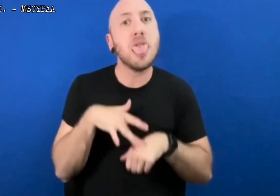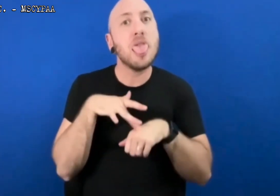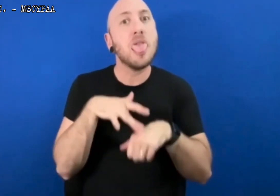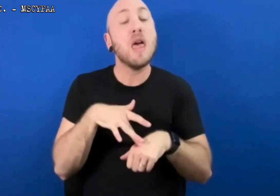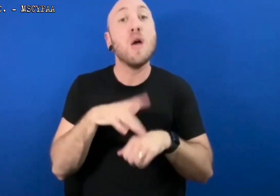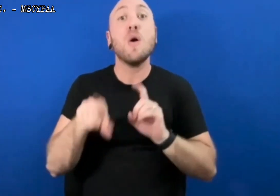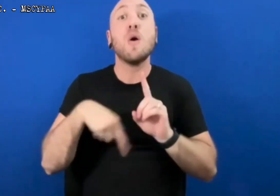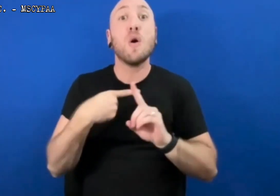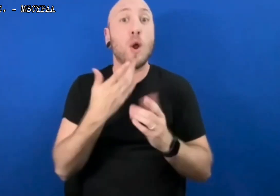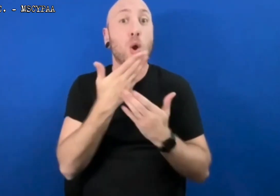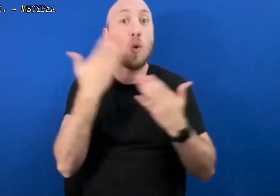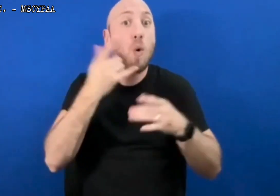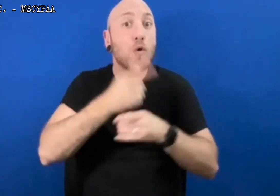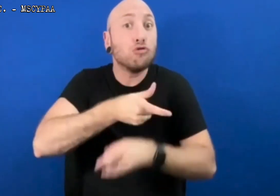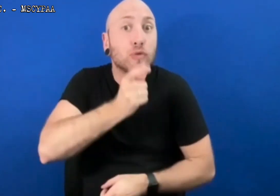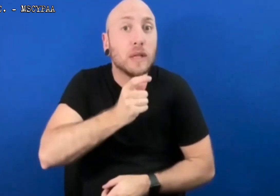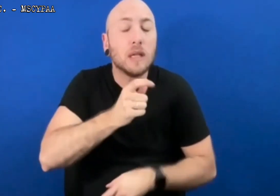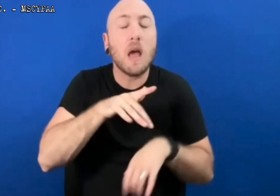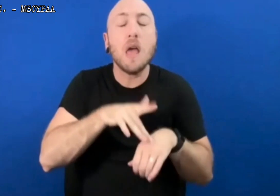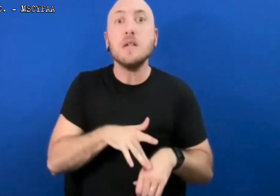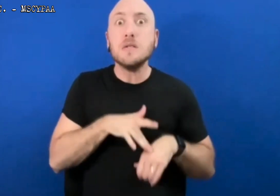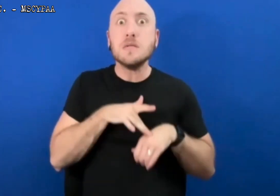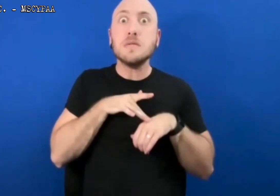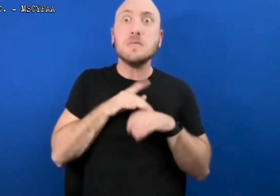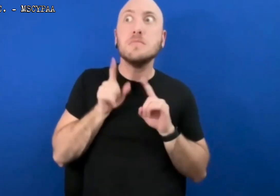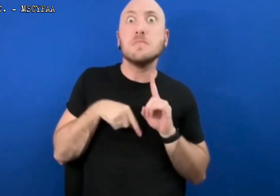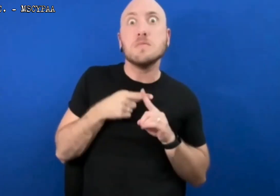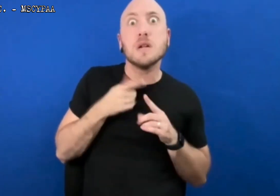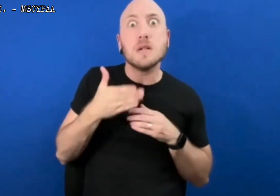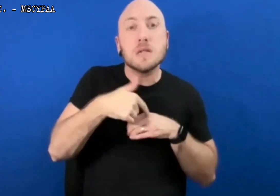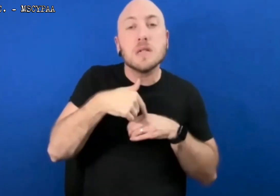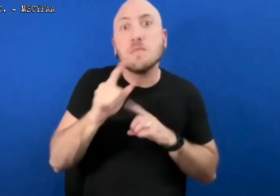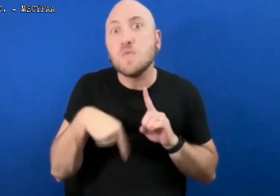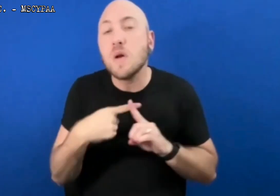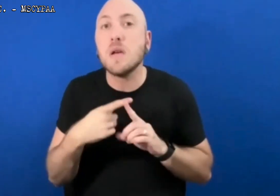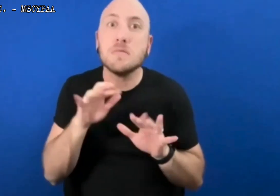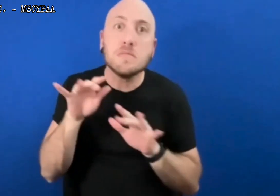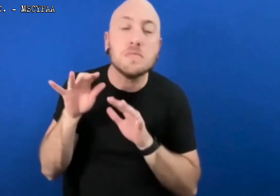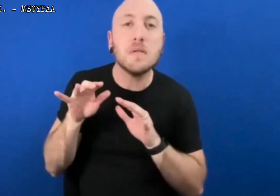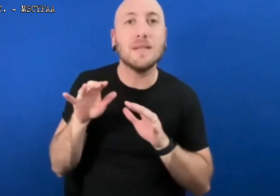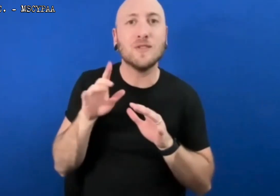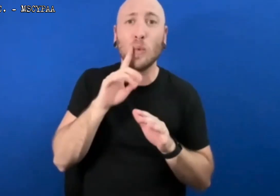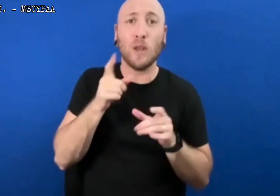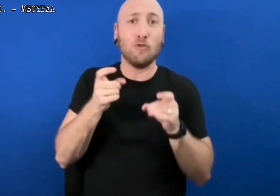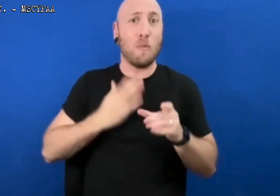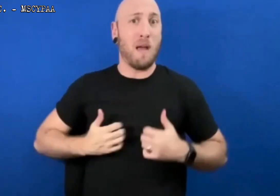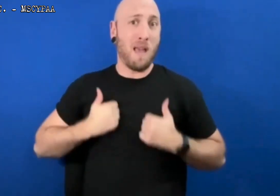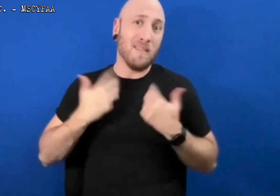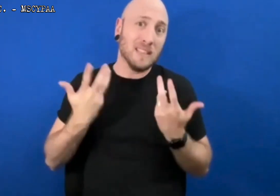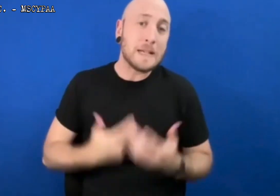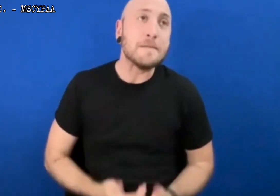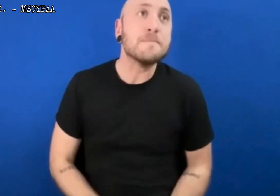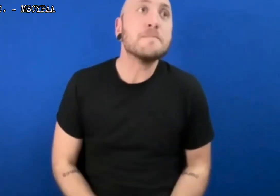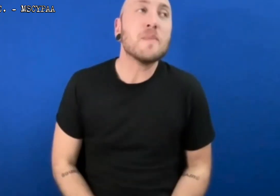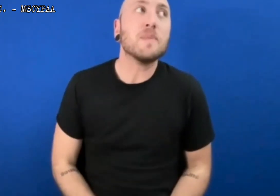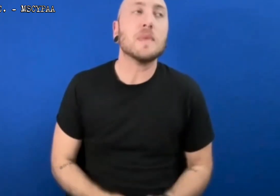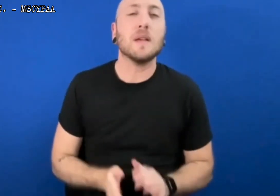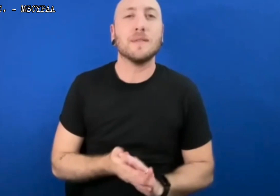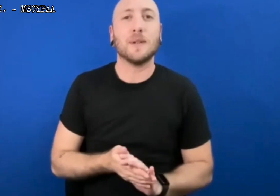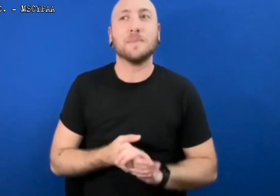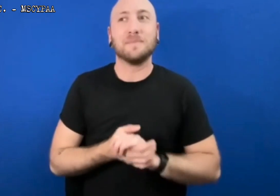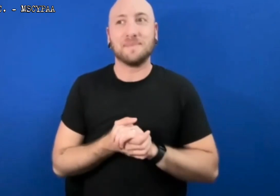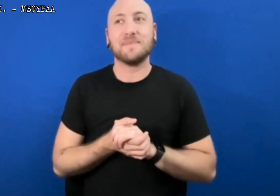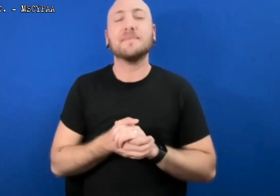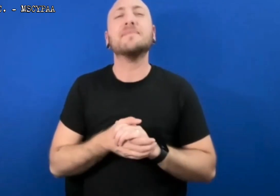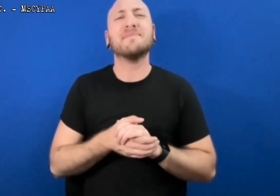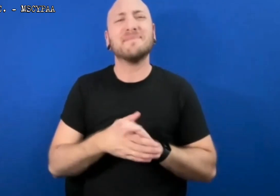when I wasn't drinking. And it began to rule my life. A lot of people, like, they say that the disease